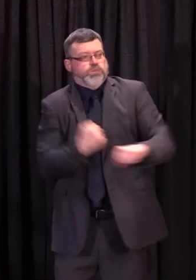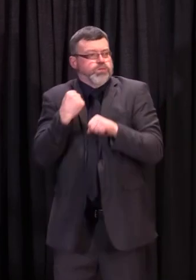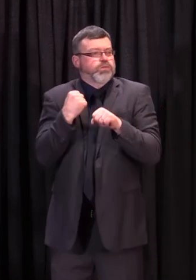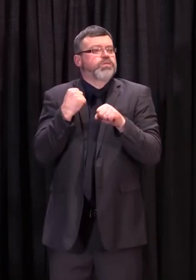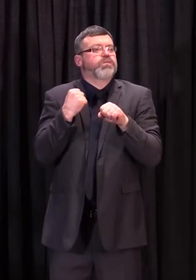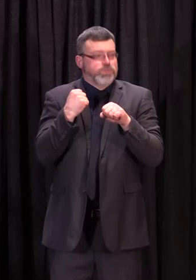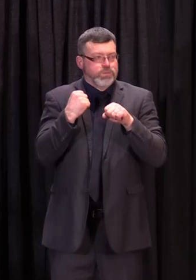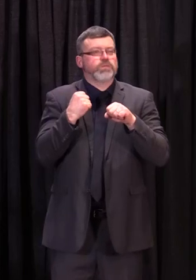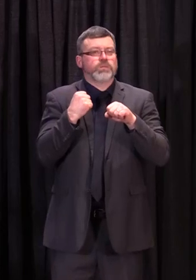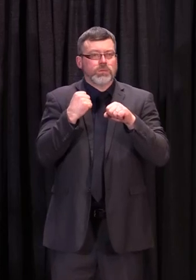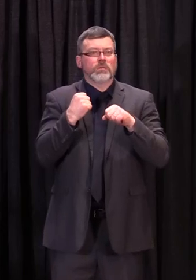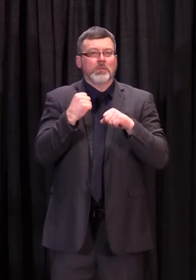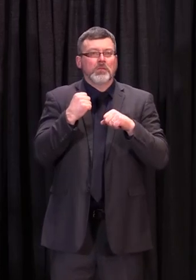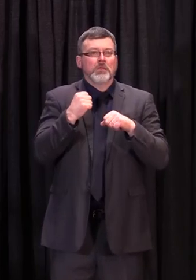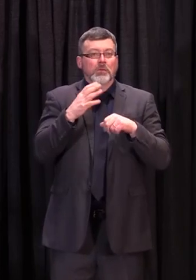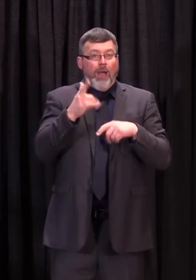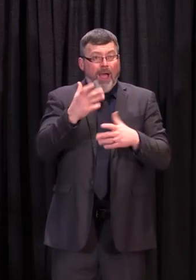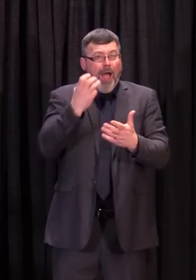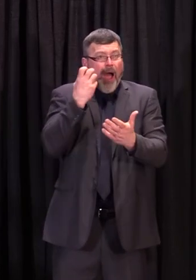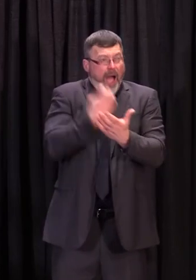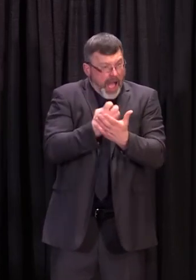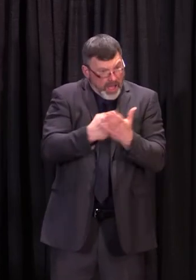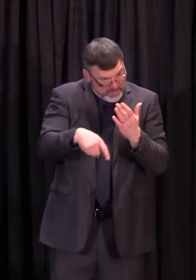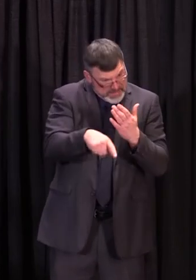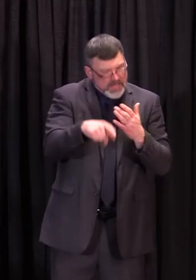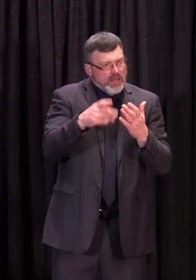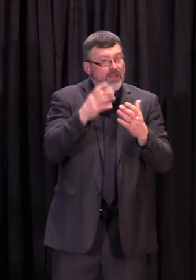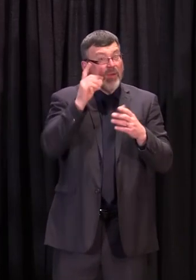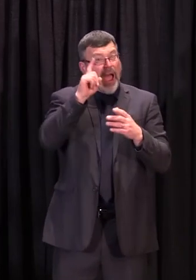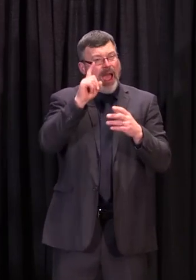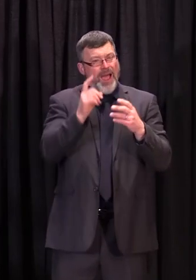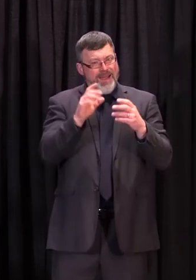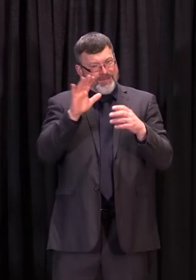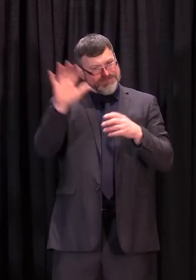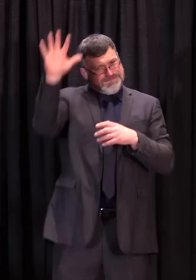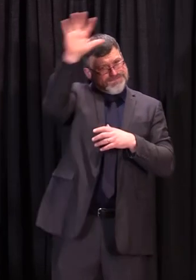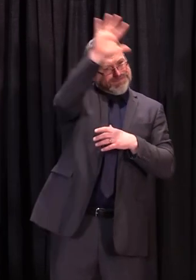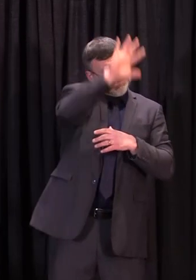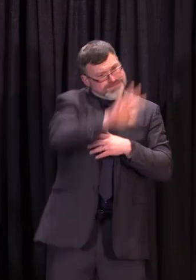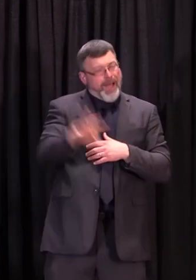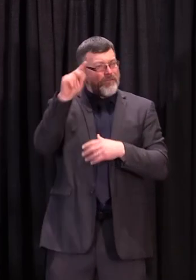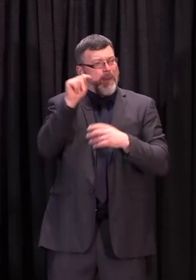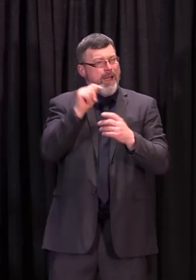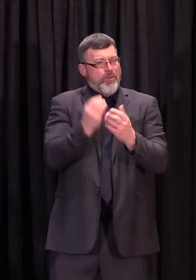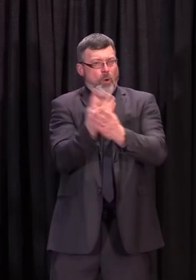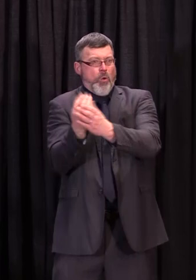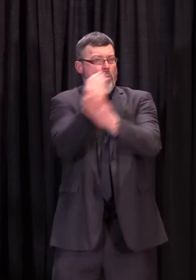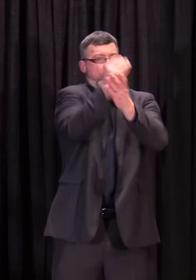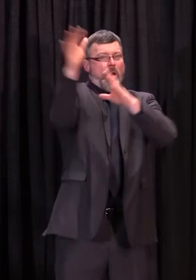Vermont, our families, and our communities in far better financial shape than we found them.